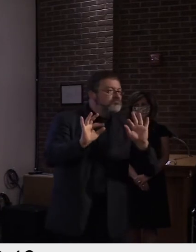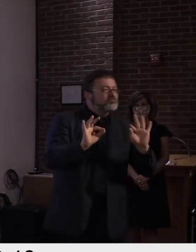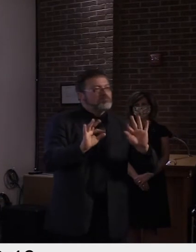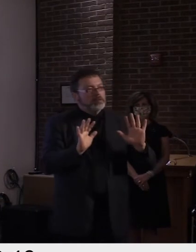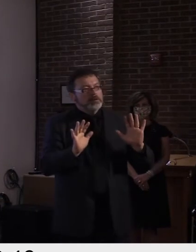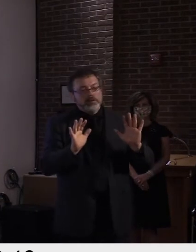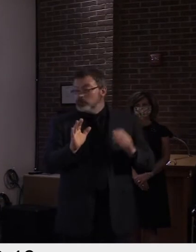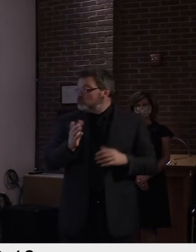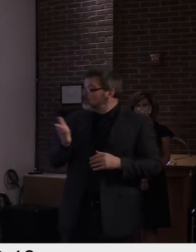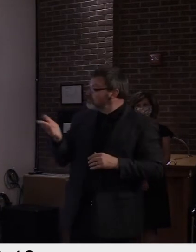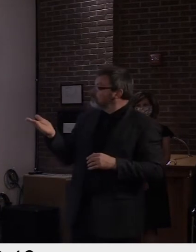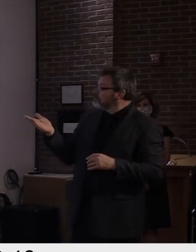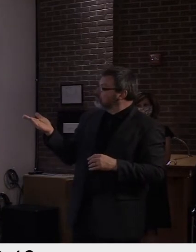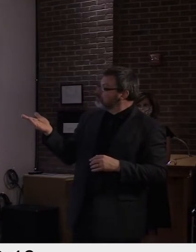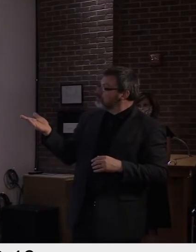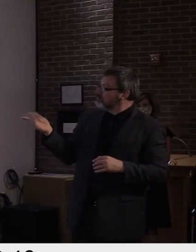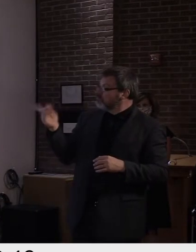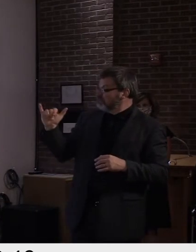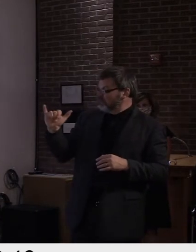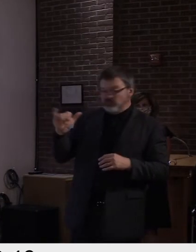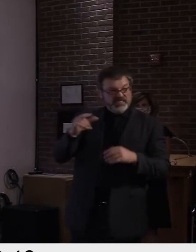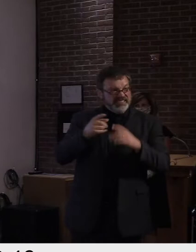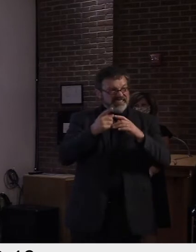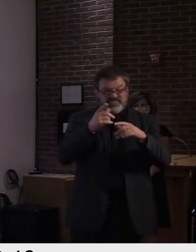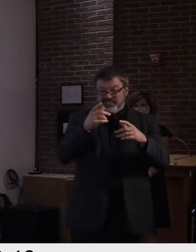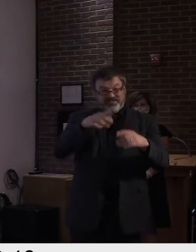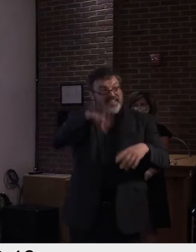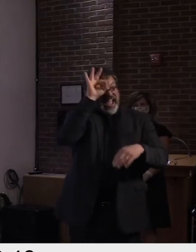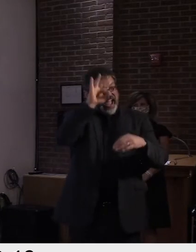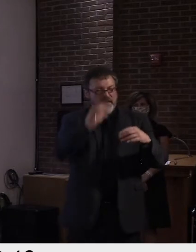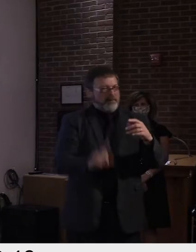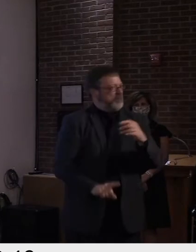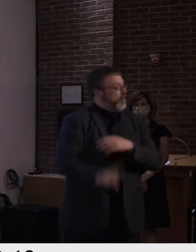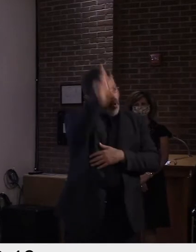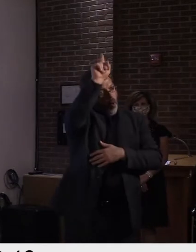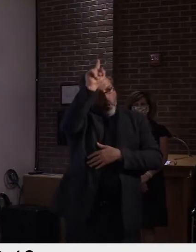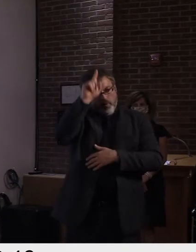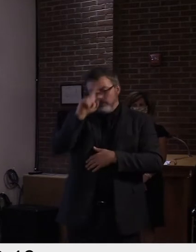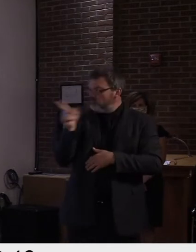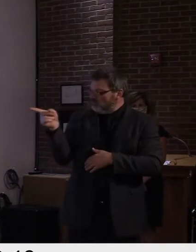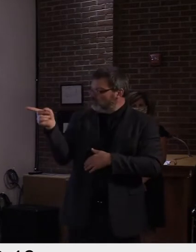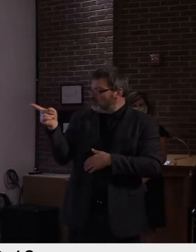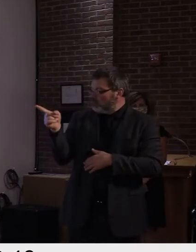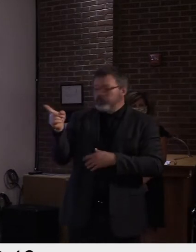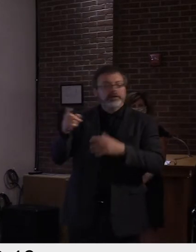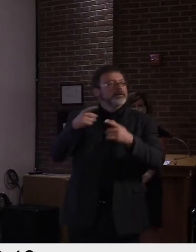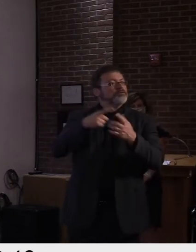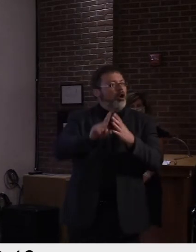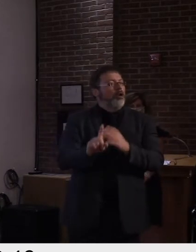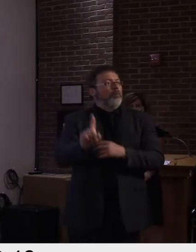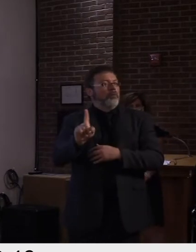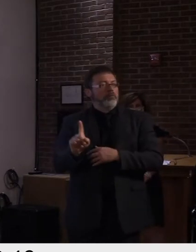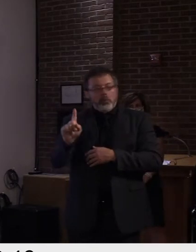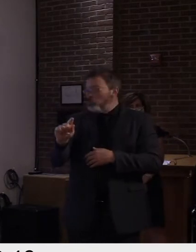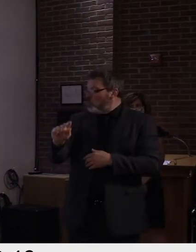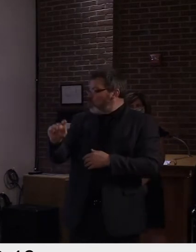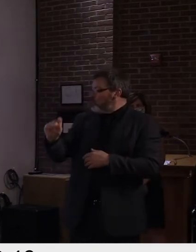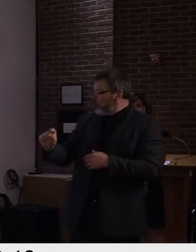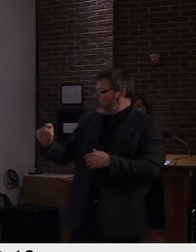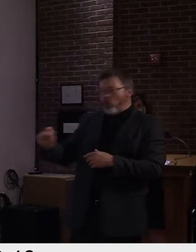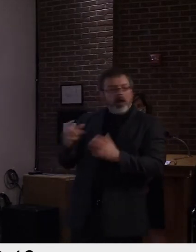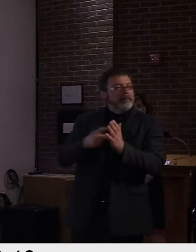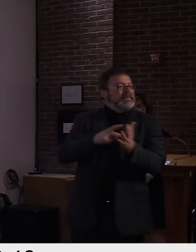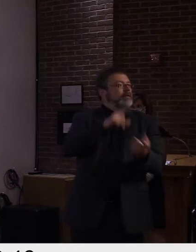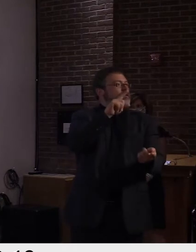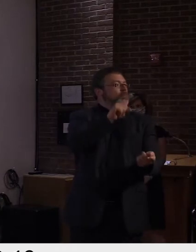see that obviously the peak was in early June, and even with additional cases occurring sporadically through this later part of